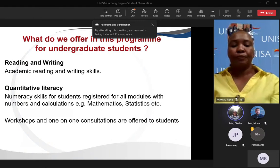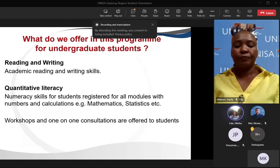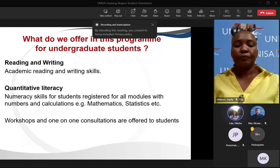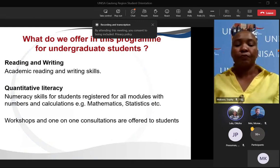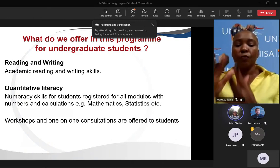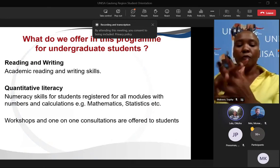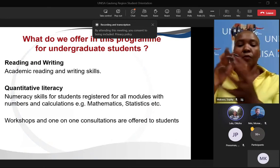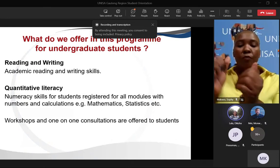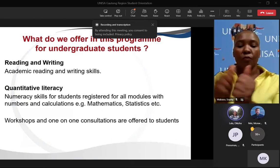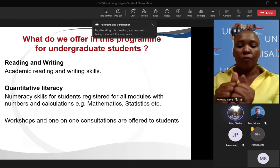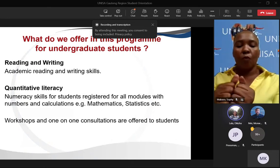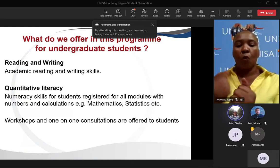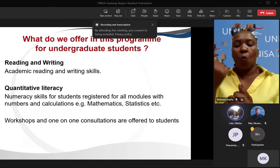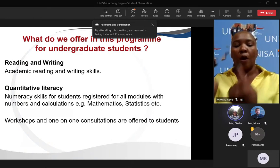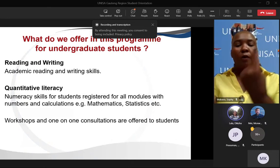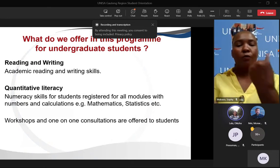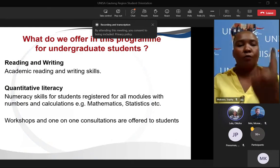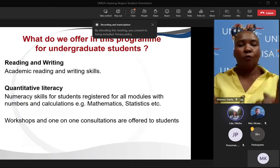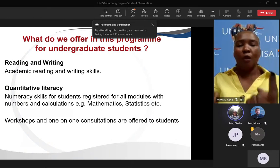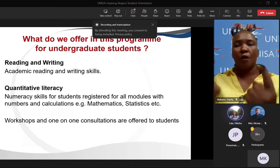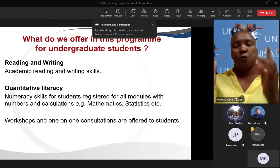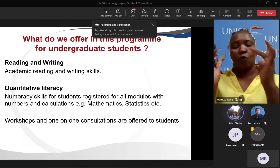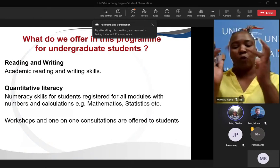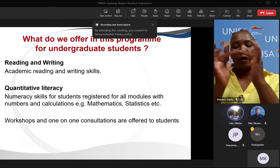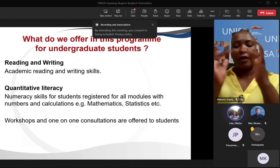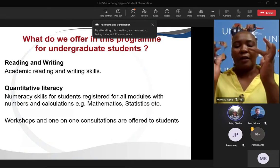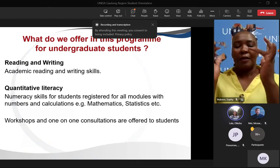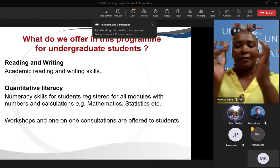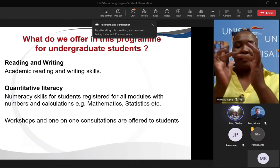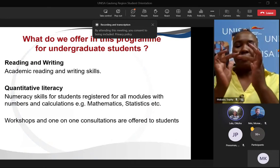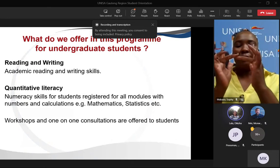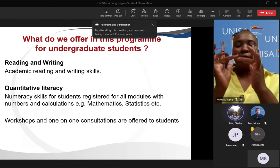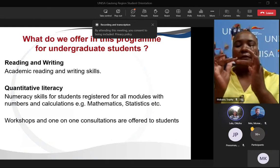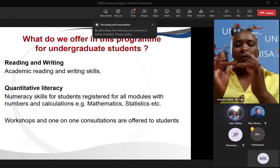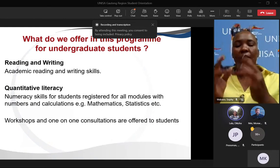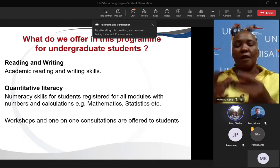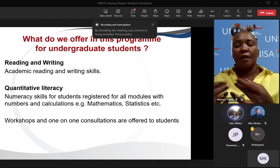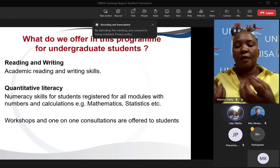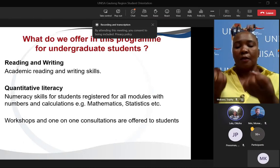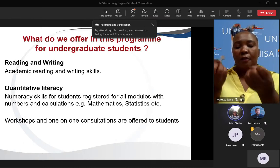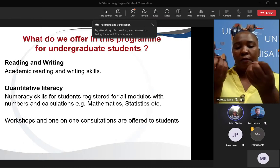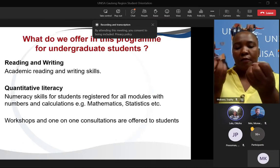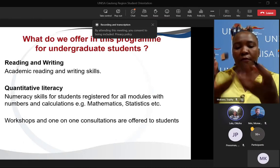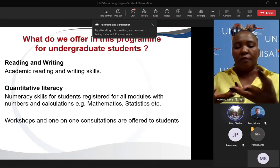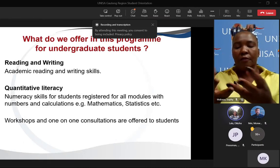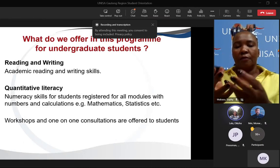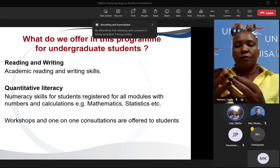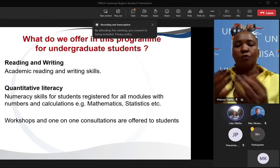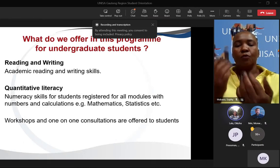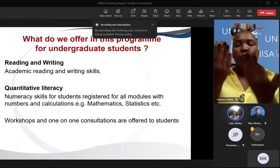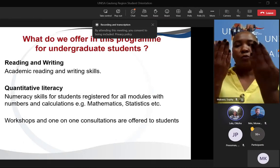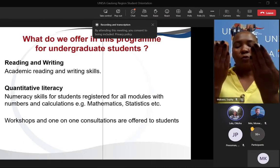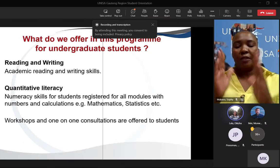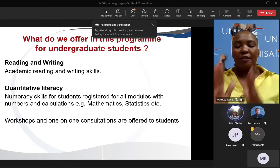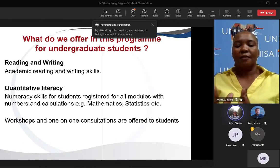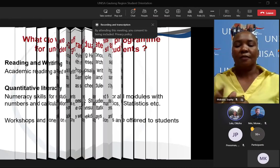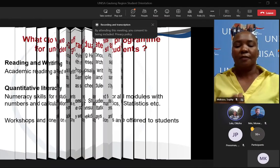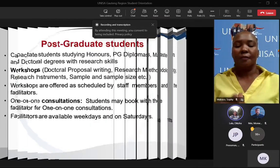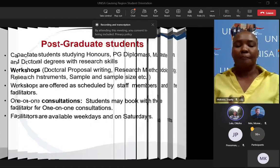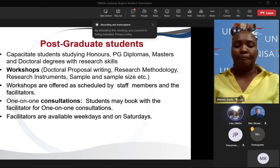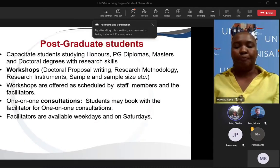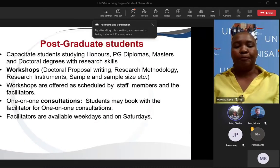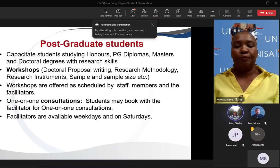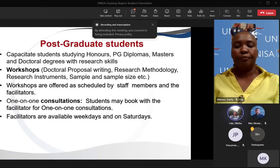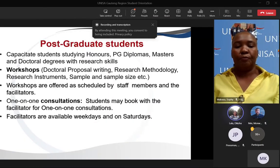workshops we offer workshops as well as one-on-one consultations for the students with the facilitator